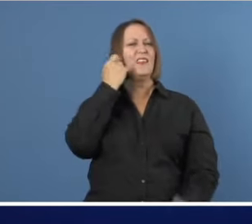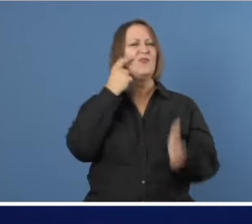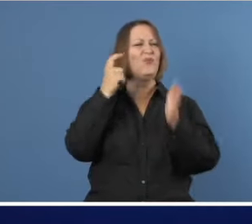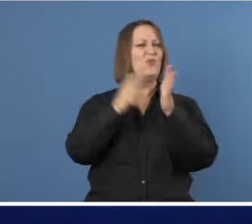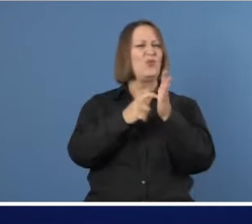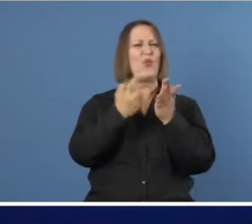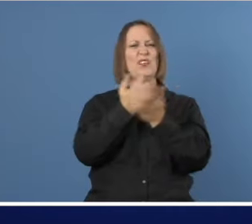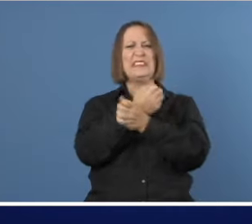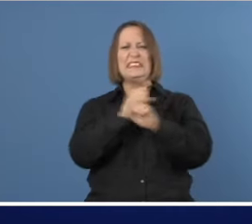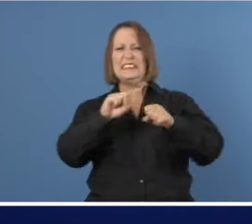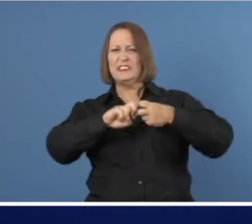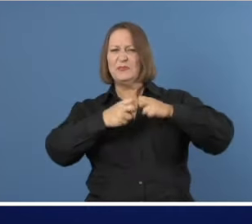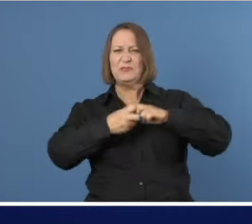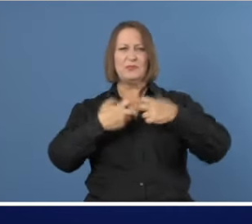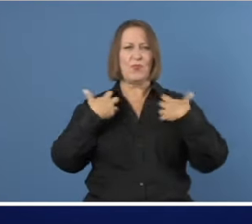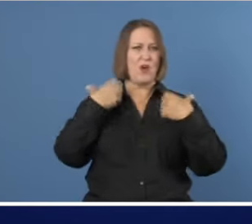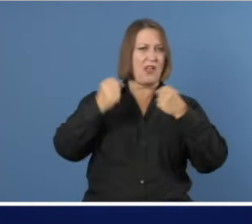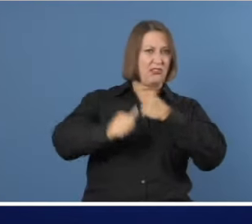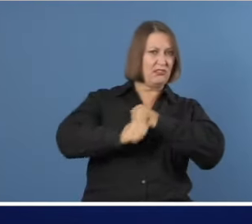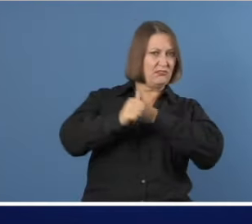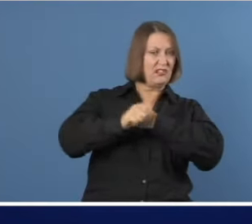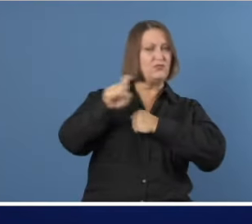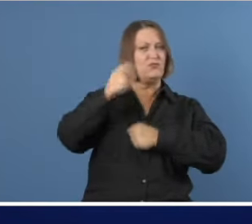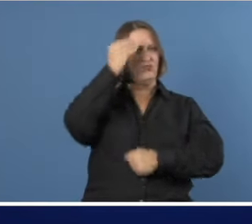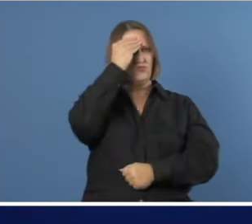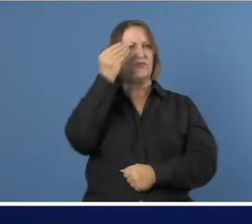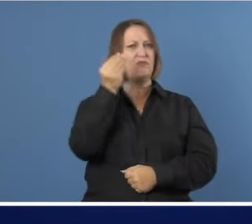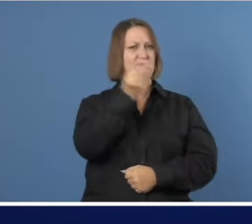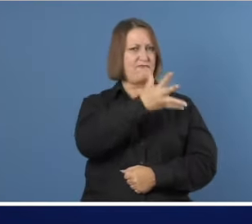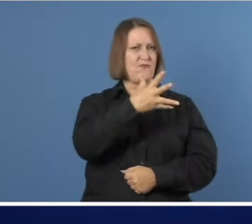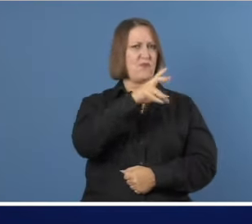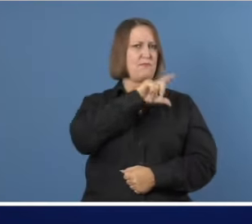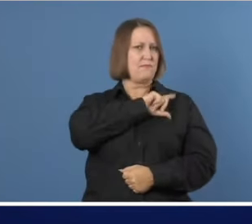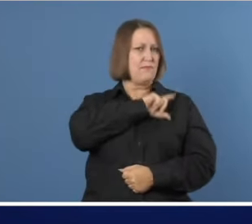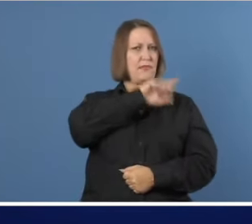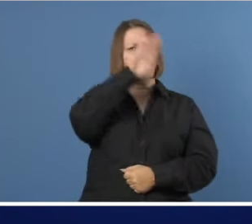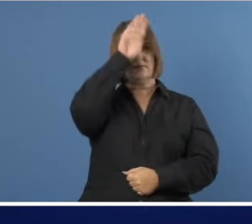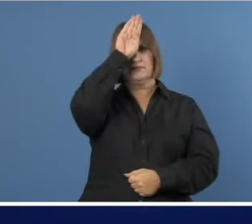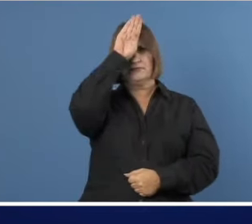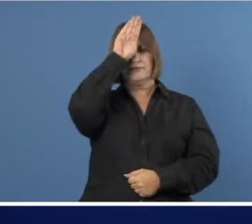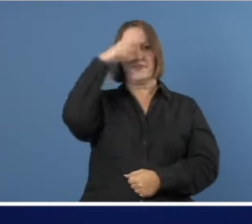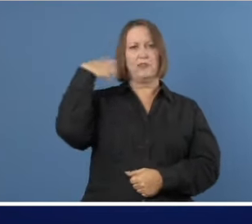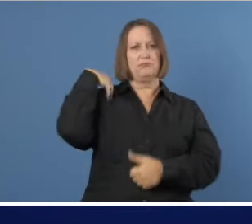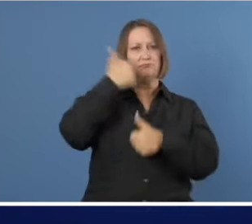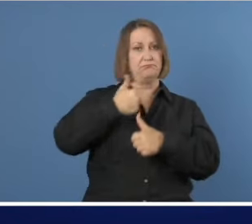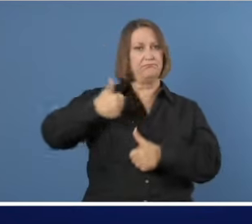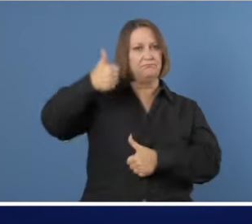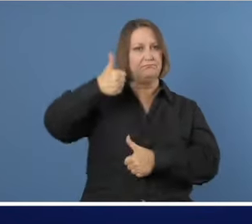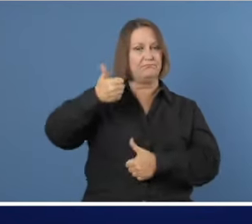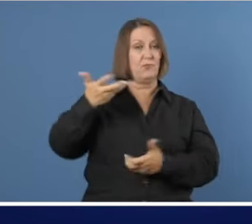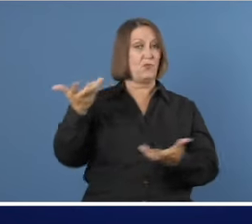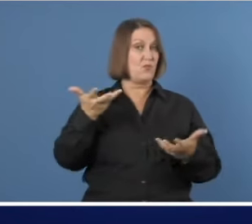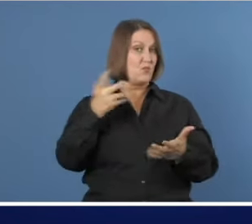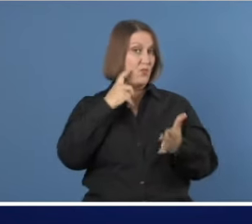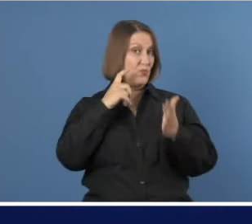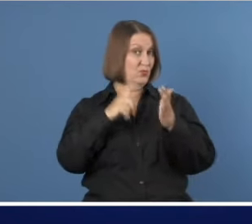Inform local authorities about health and safety issues, including chemical